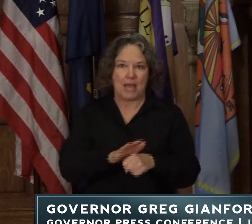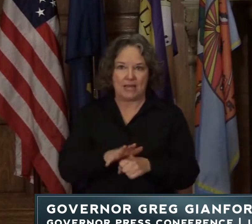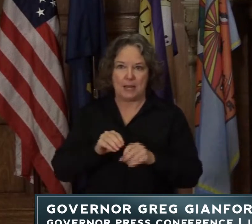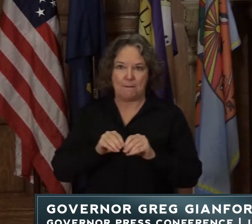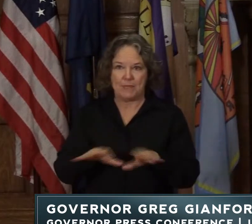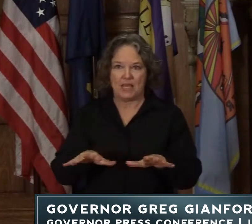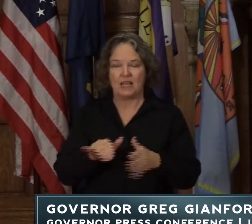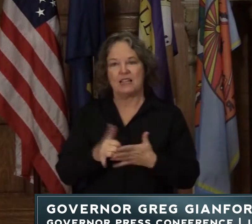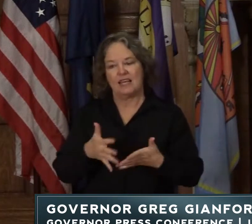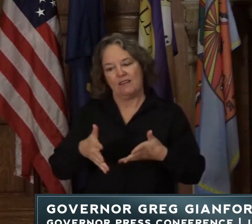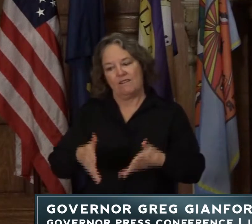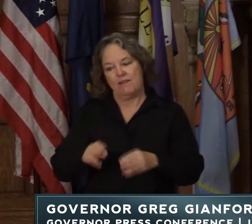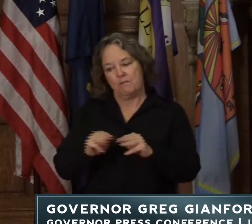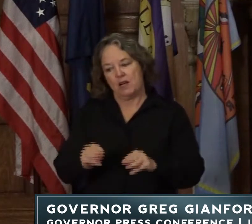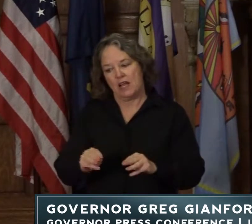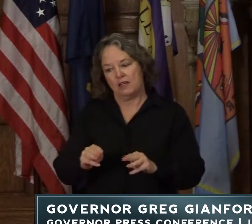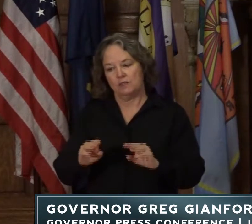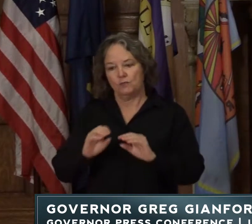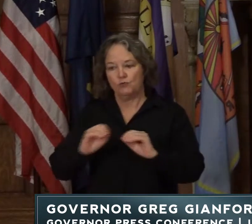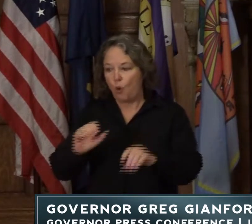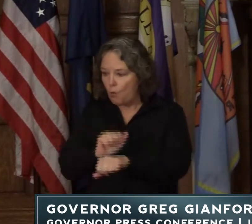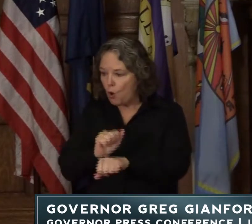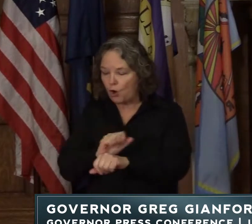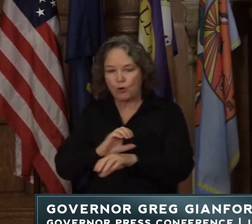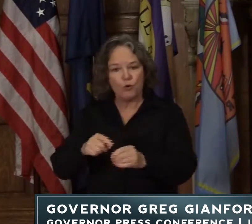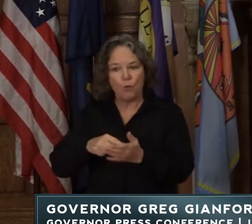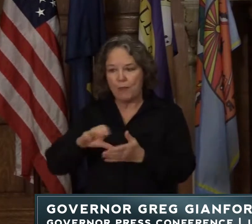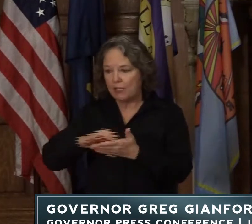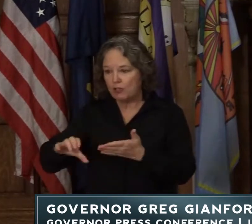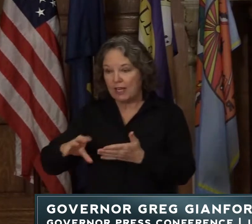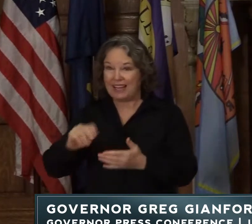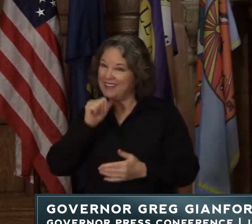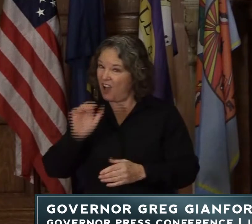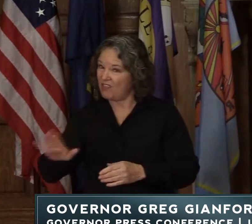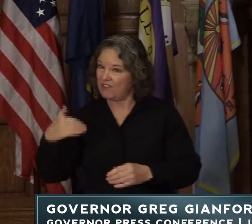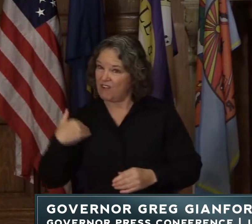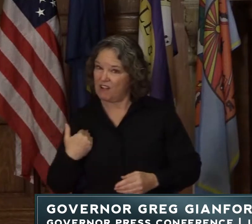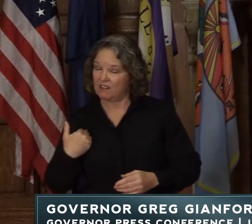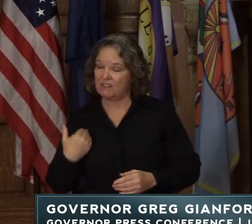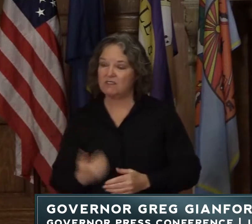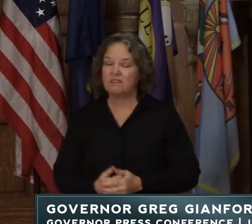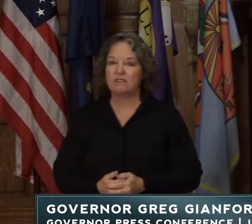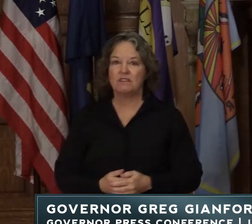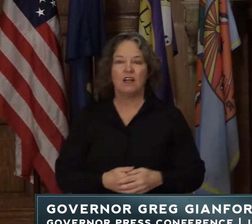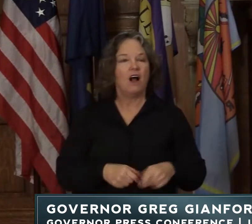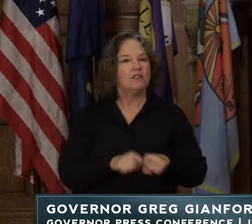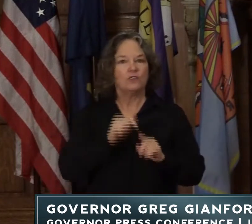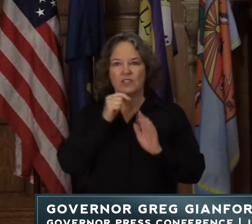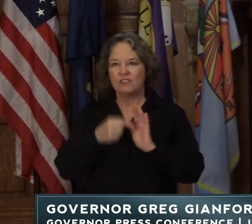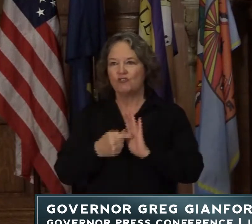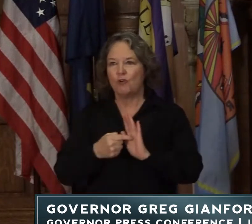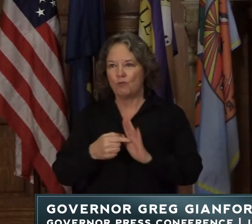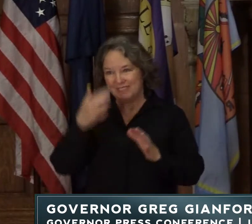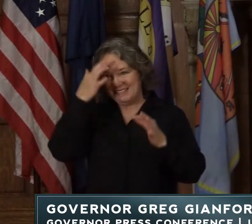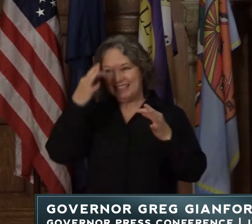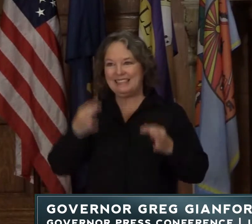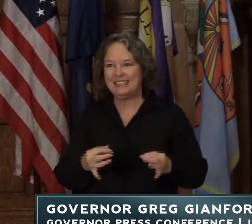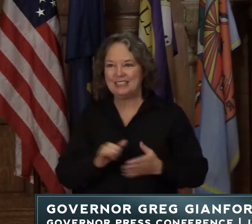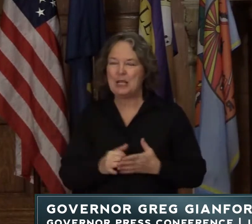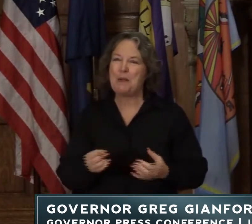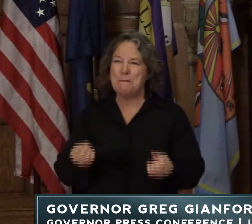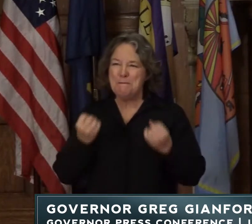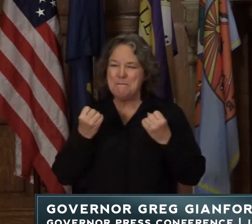Montanans out of work and without a paycheck through no fault of their own. And it doesn't account for the decision that too